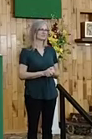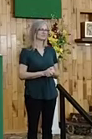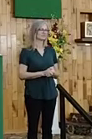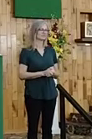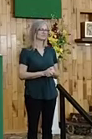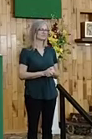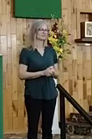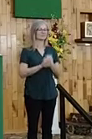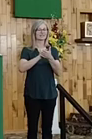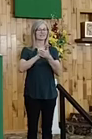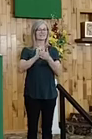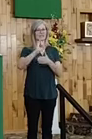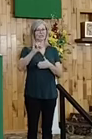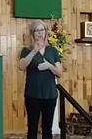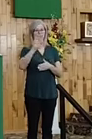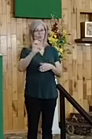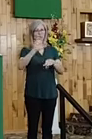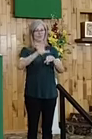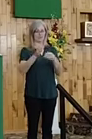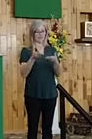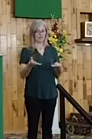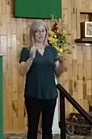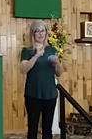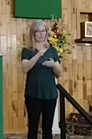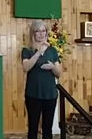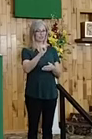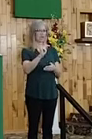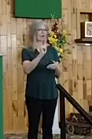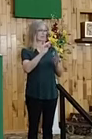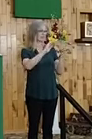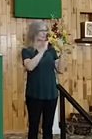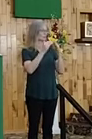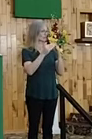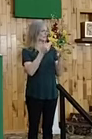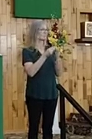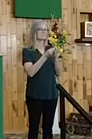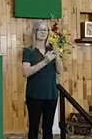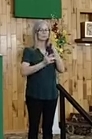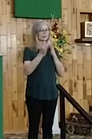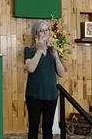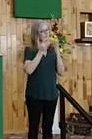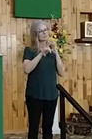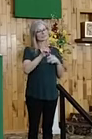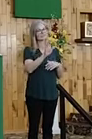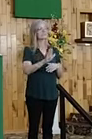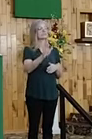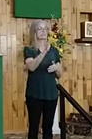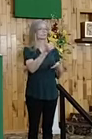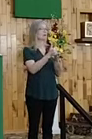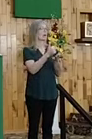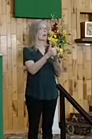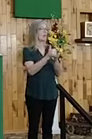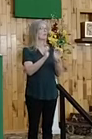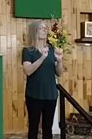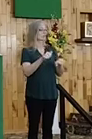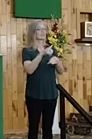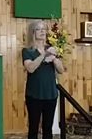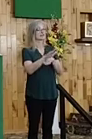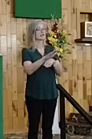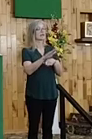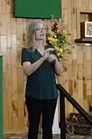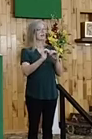Your St. Jude Chapel at Communities is in great need of your financial contribution. You can now send your weekly offering